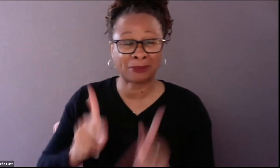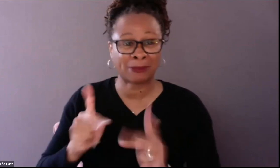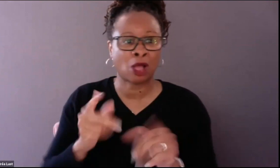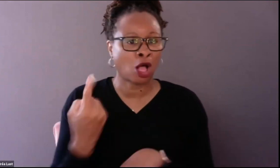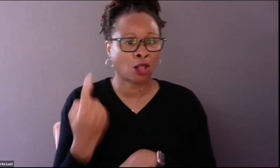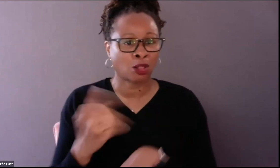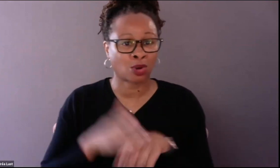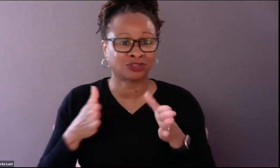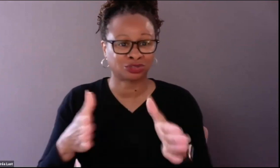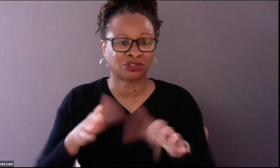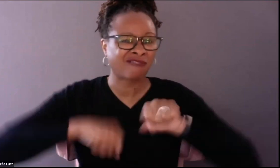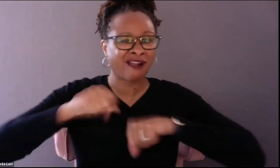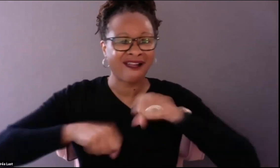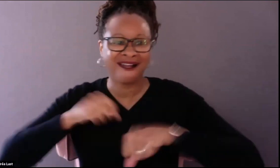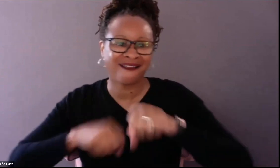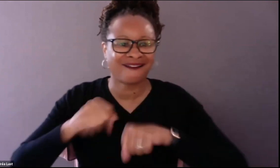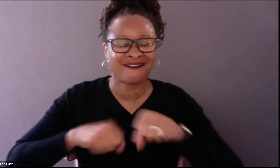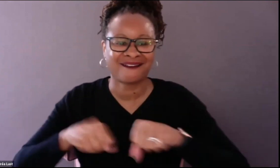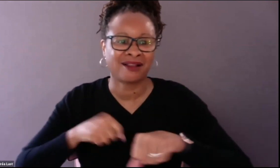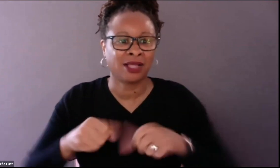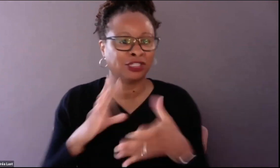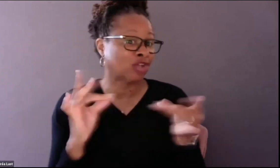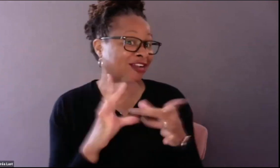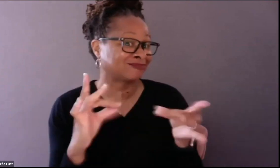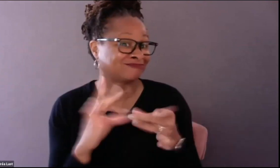streets, riding bicycles, chatting?